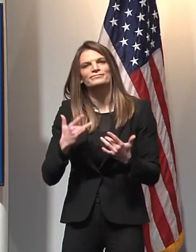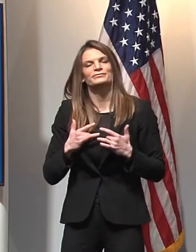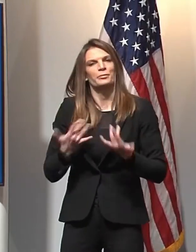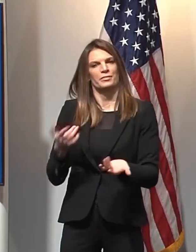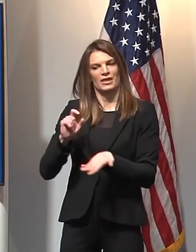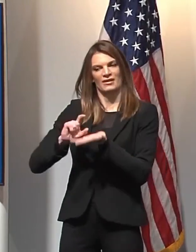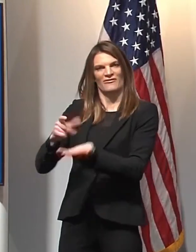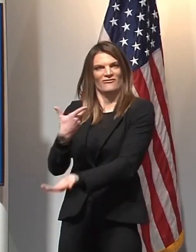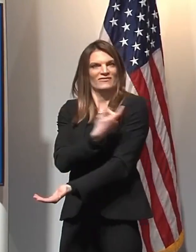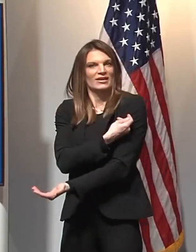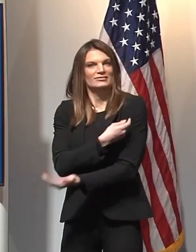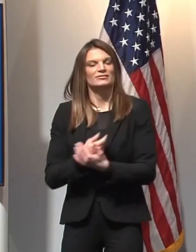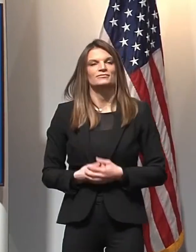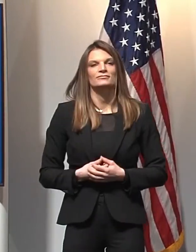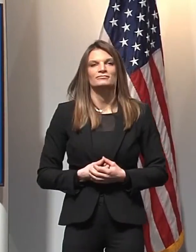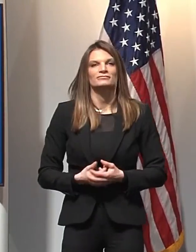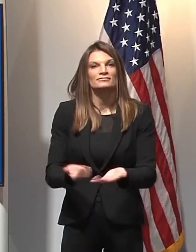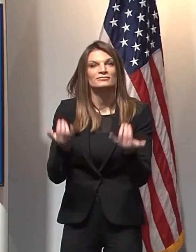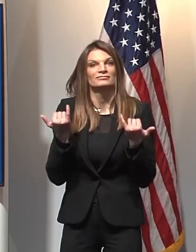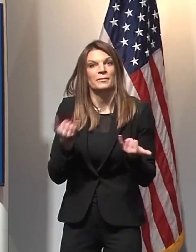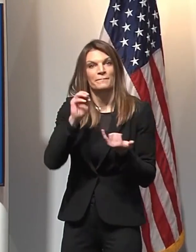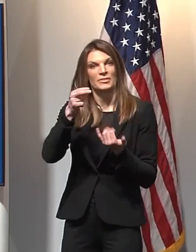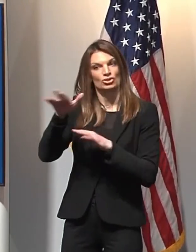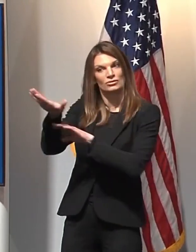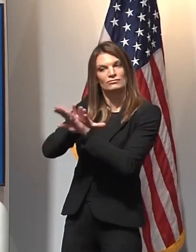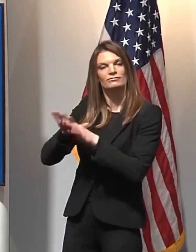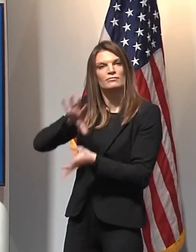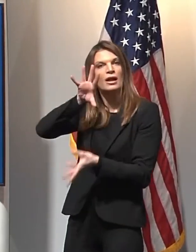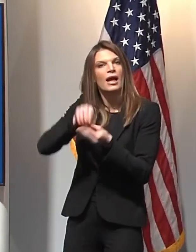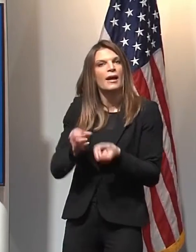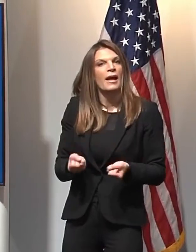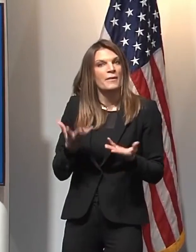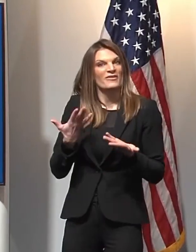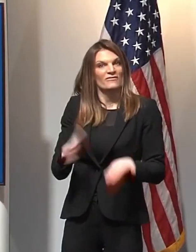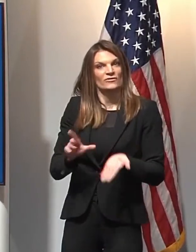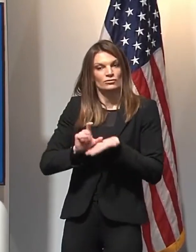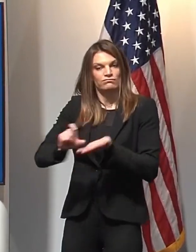vaccinations. To date, Michigan has administered